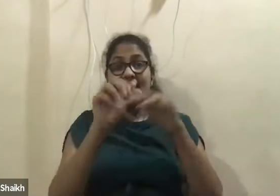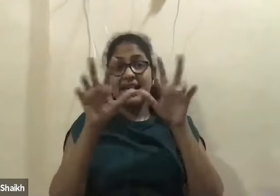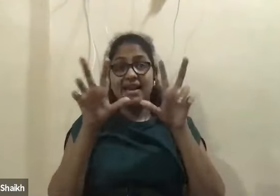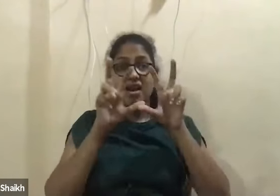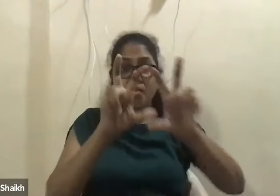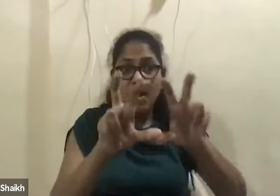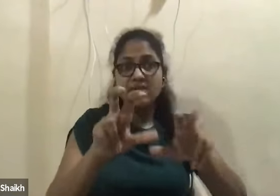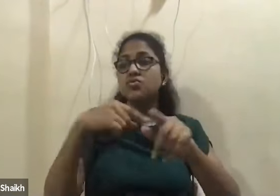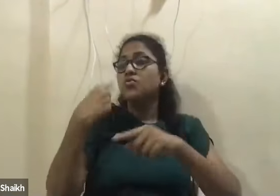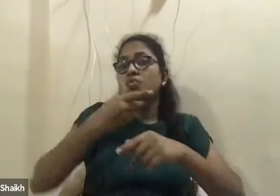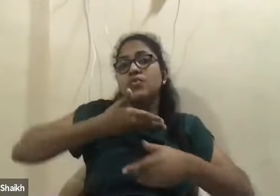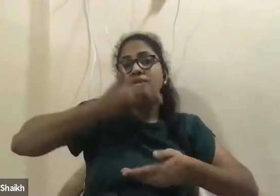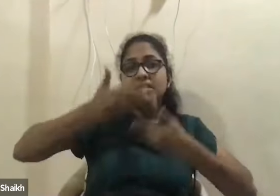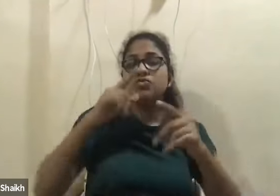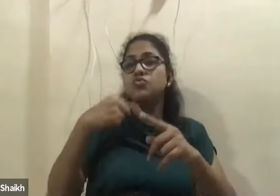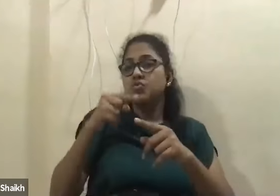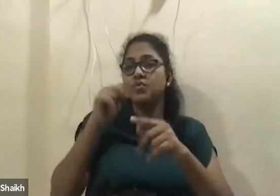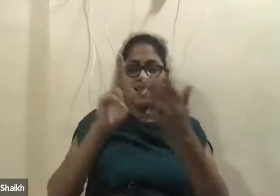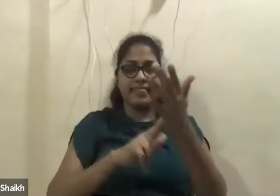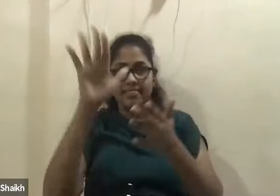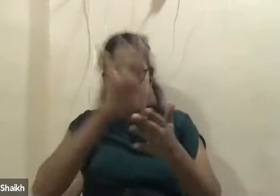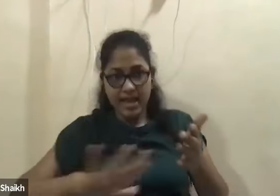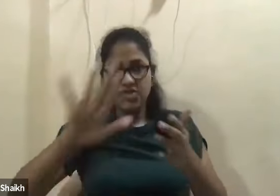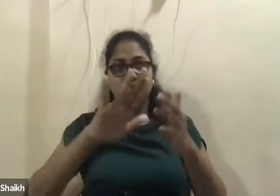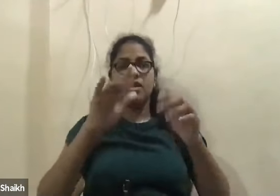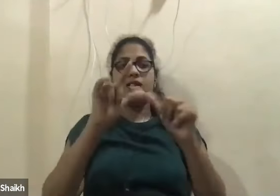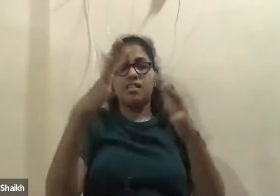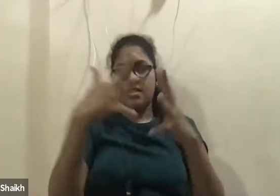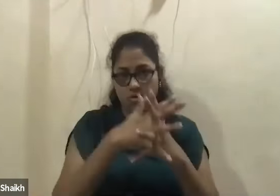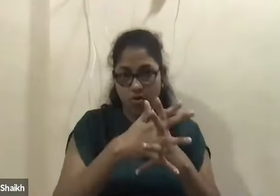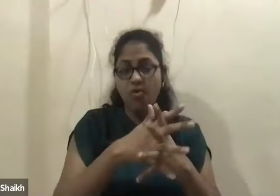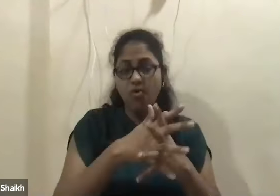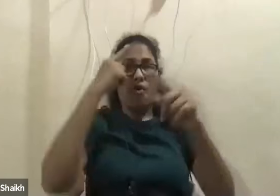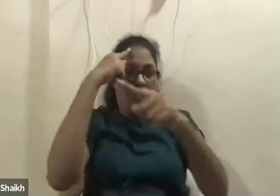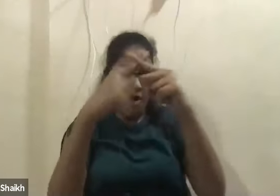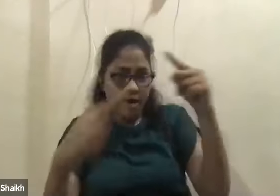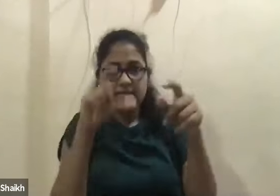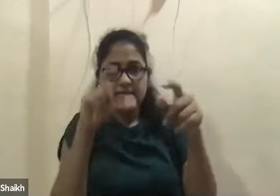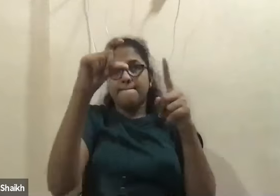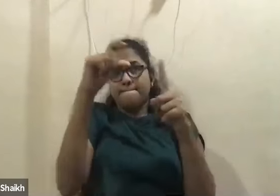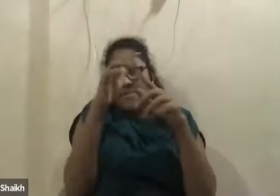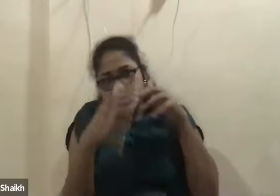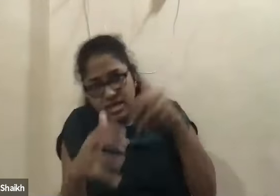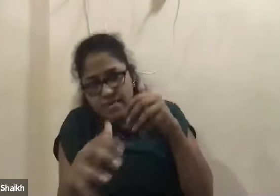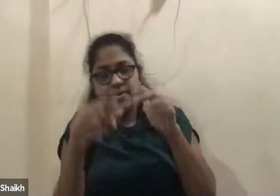the Welfare of Persons with Autism, Cerebral Palsy, Mental Retardation and Multiple Disabilities